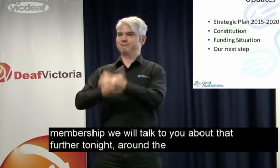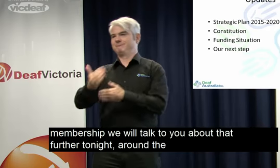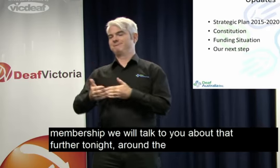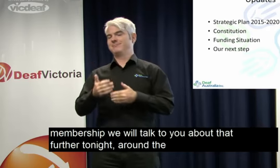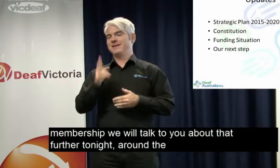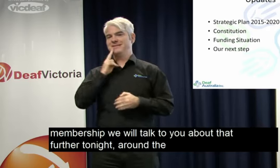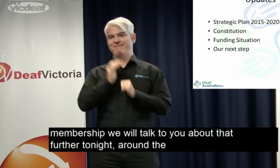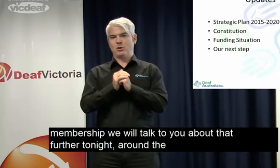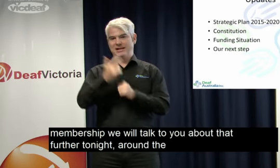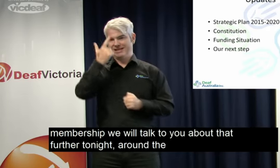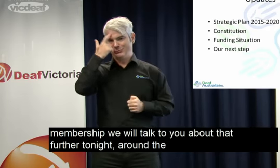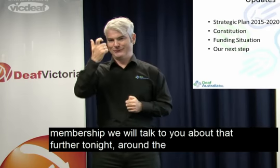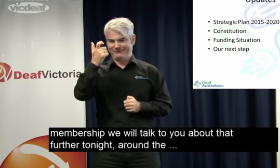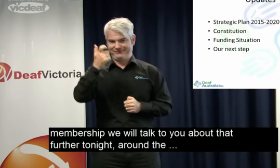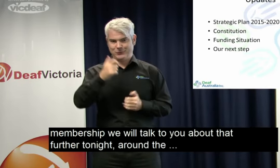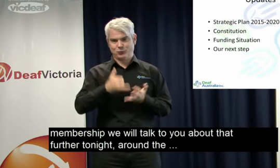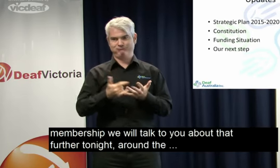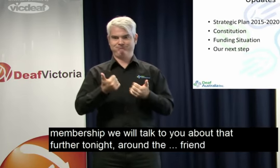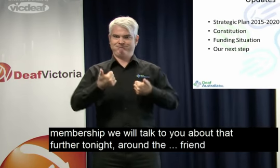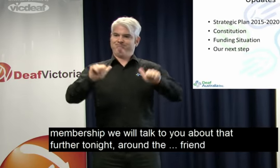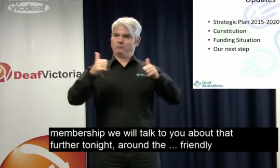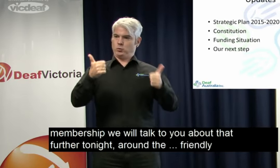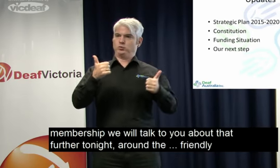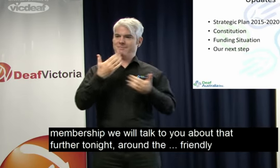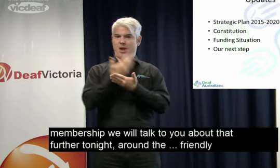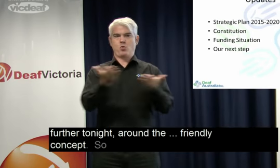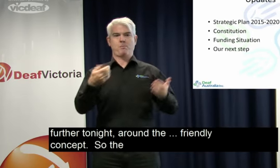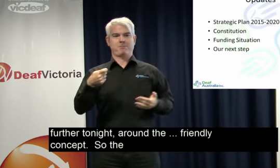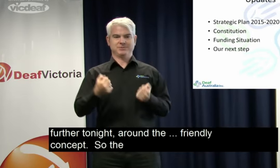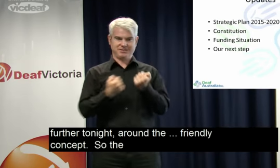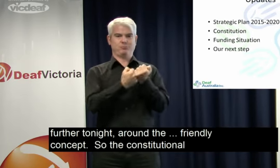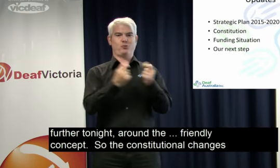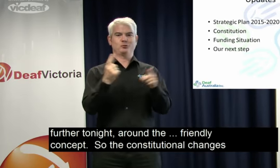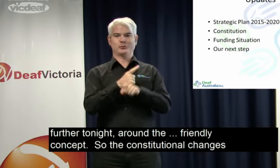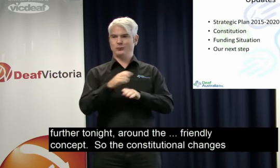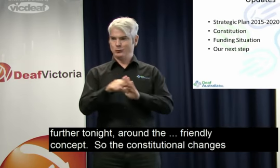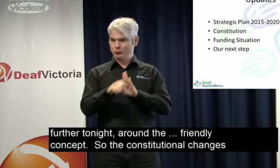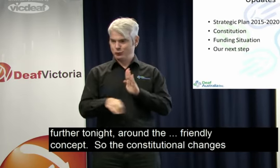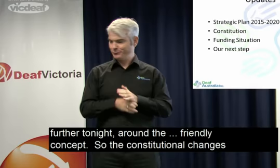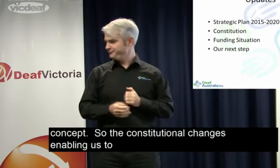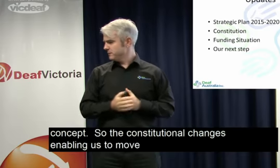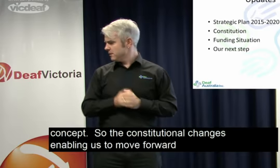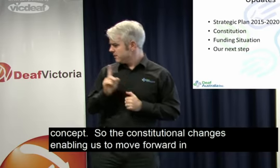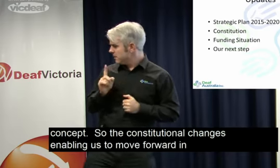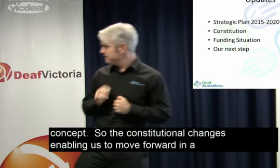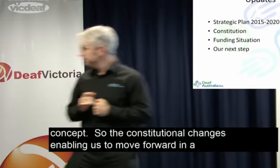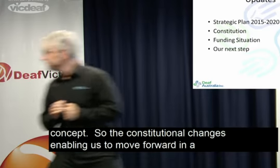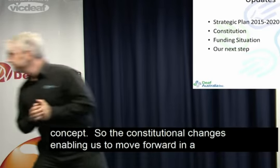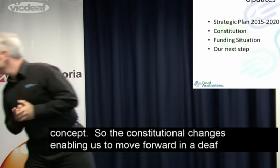changes enabling us to move forward in a deaf-friendly fashion with that initiative, and I do thank the members for being involved in